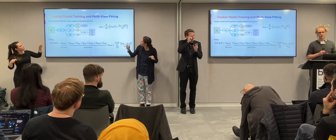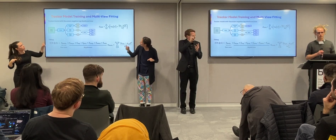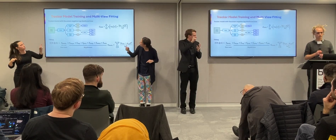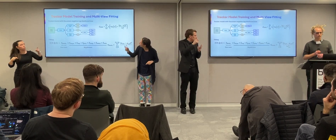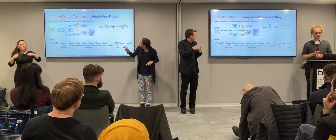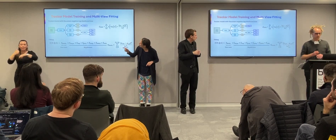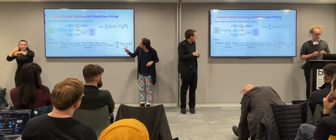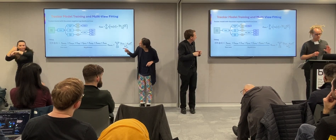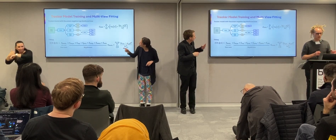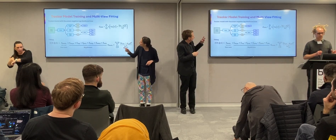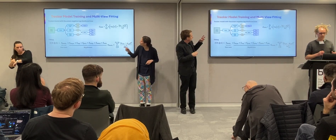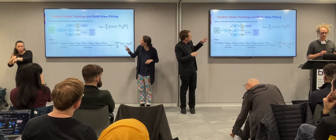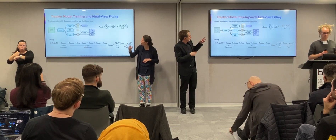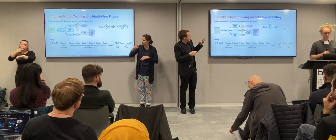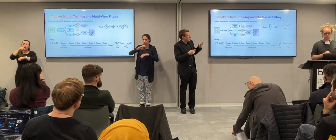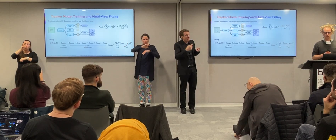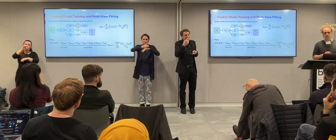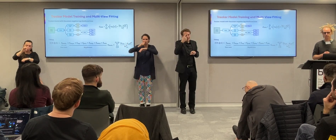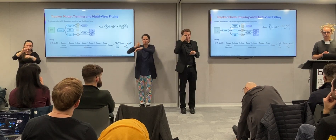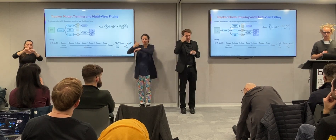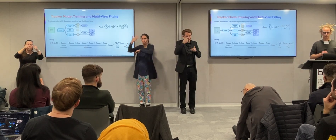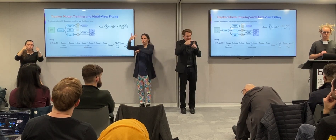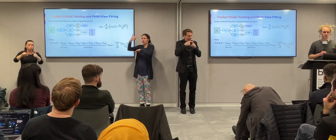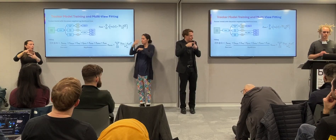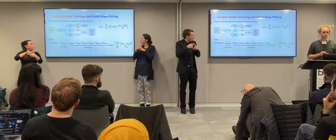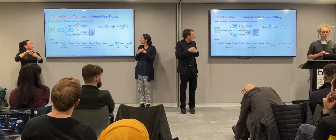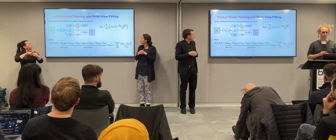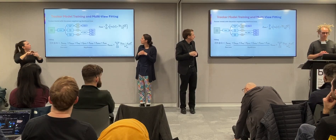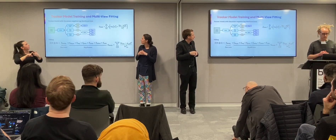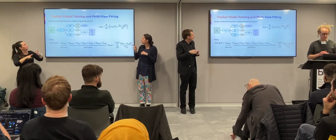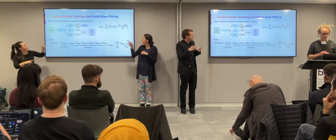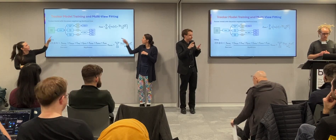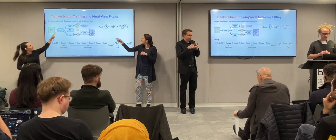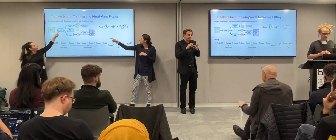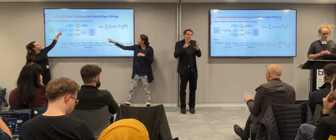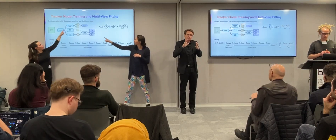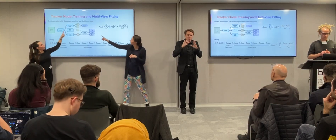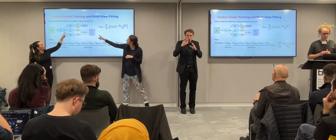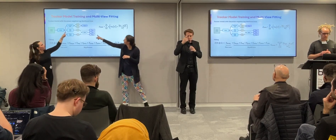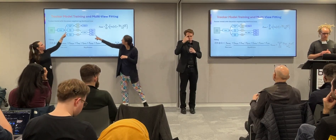shape head. The landmark head is what really matters for our fitting.